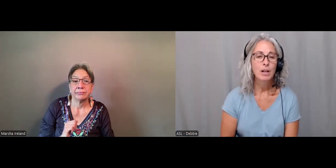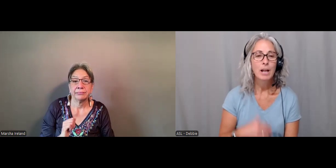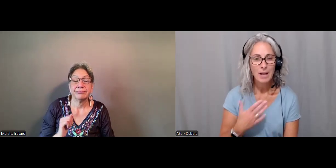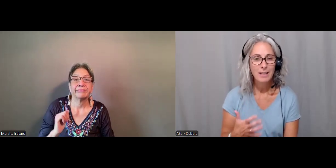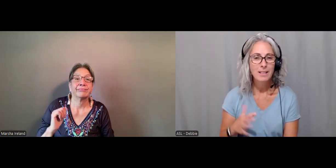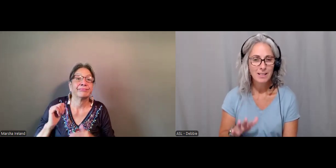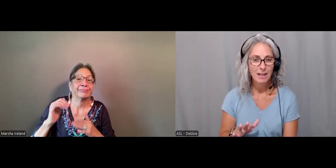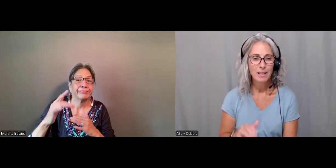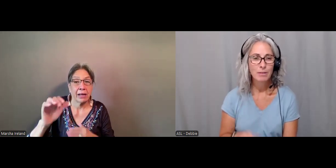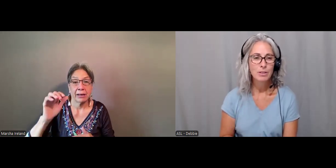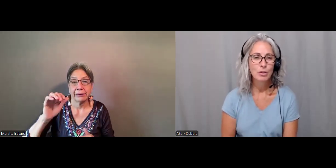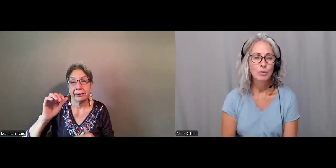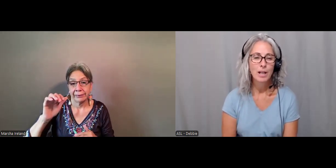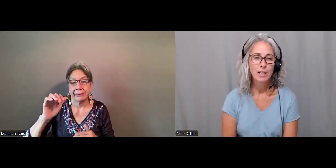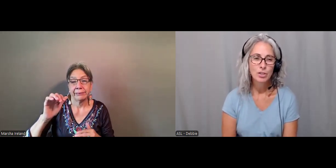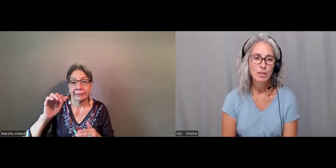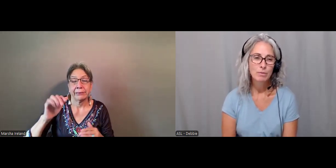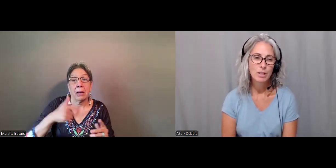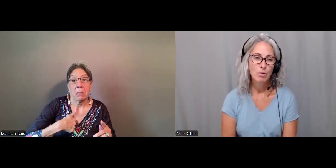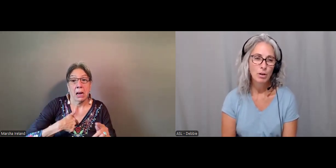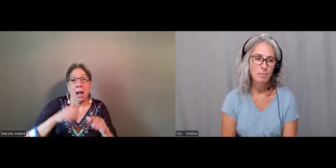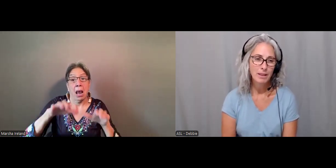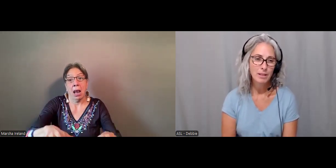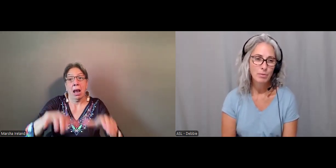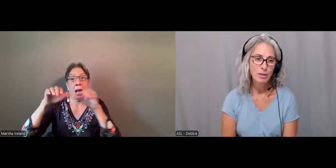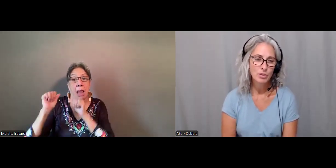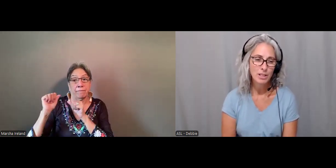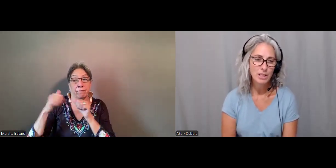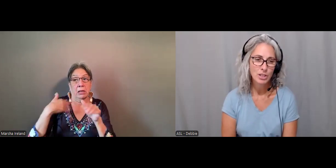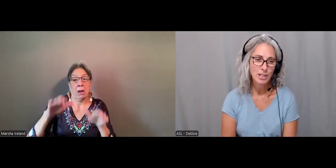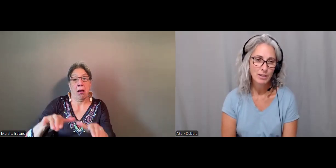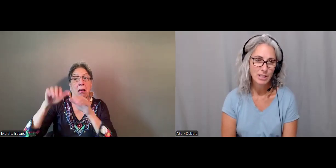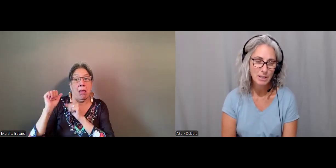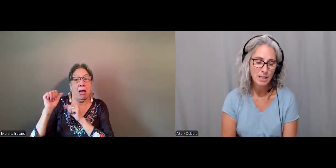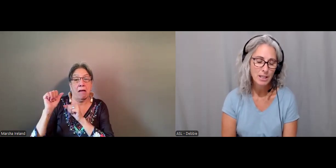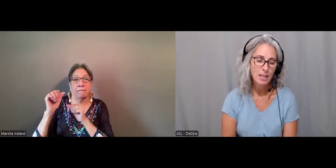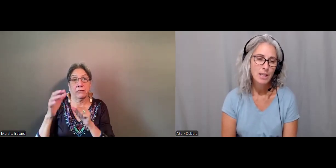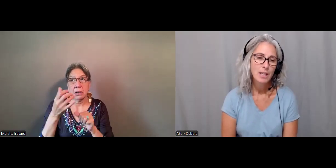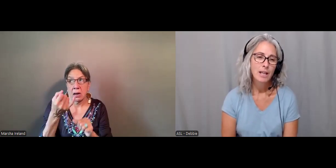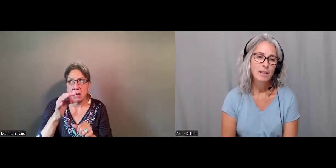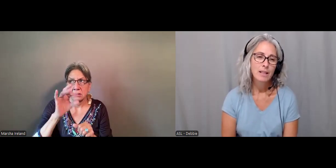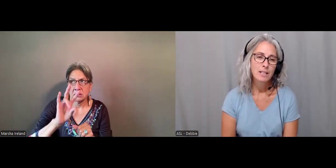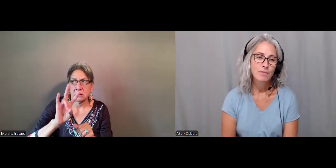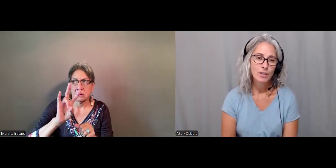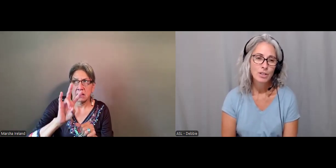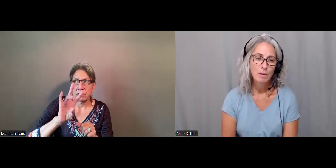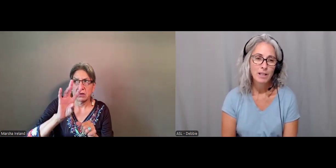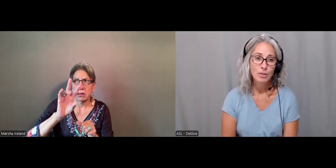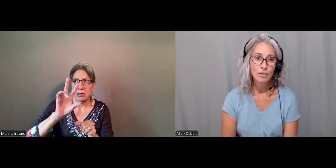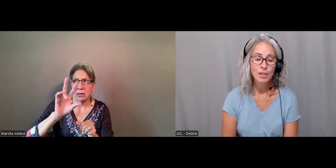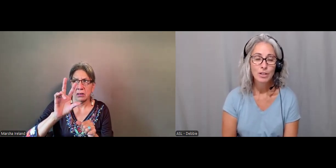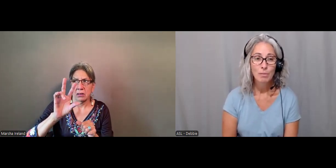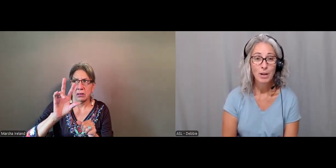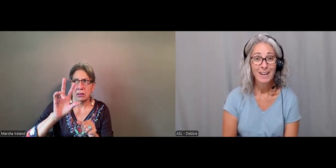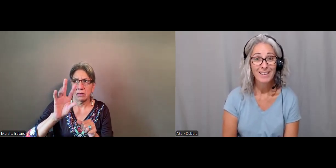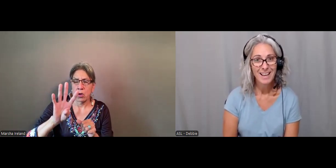But I'll come back to the sign language. So initially it was the oral method where they tried to teach us how to speak. And then they did finger spelling. So